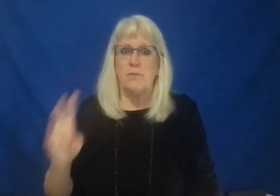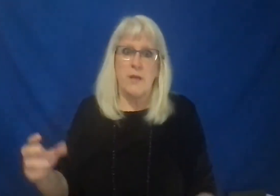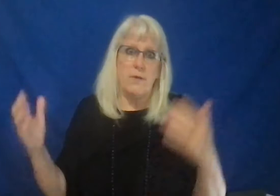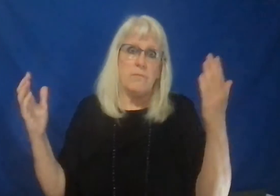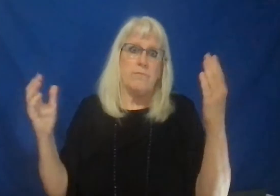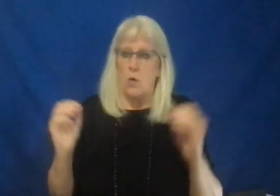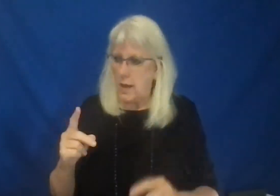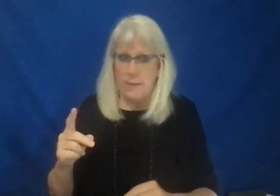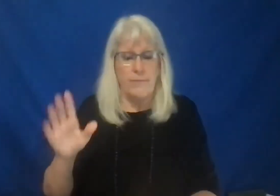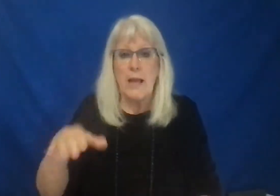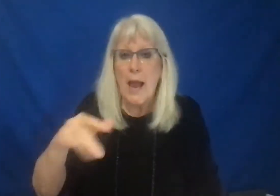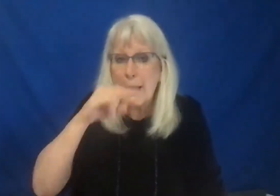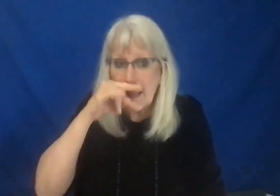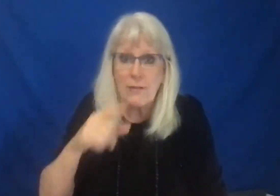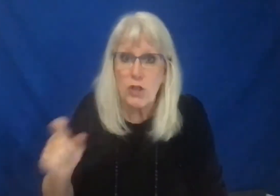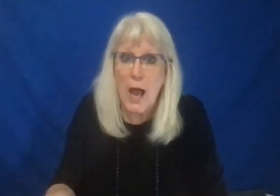go. And